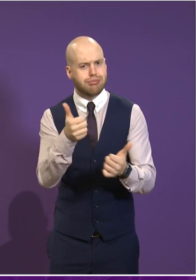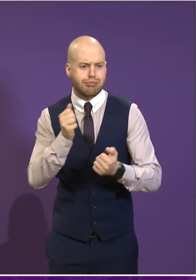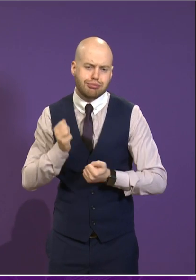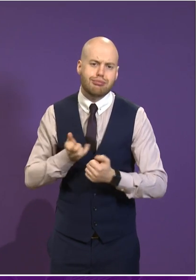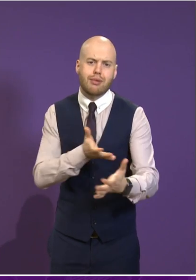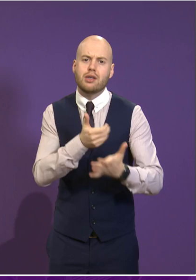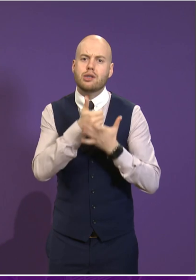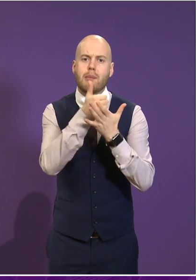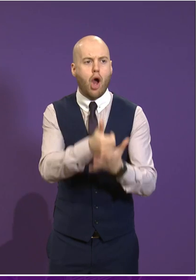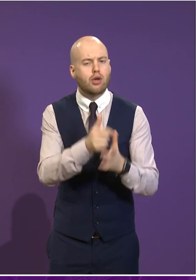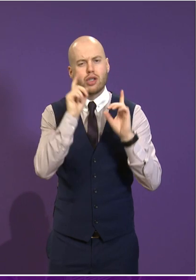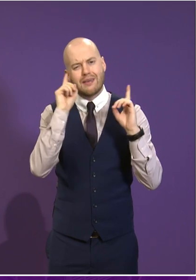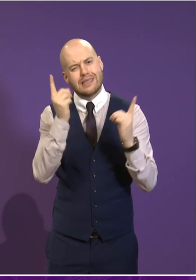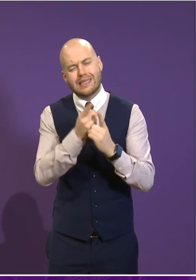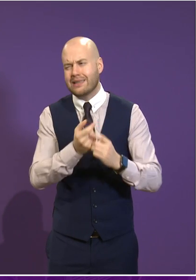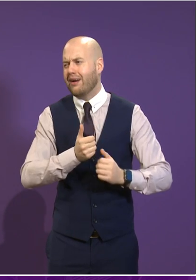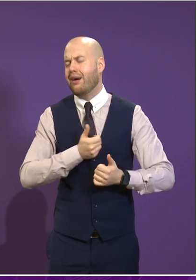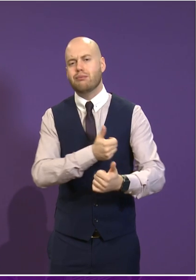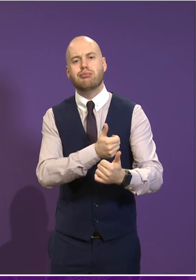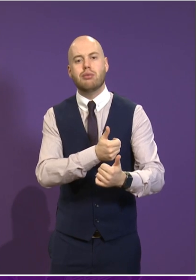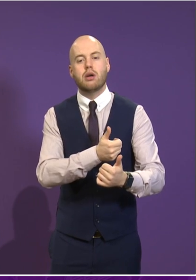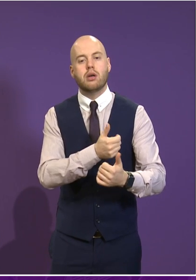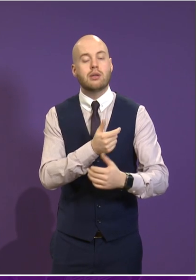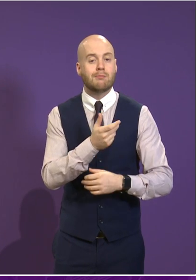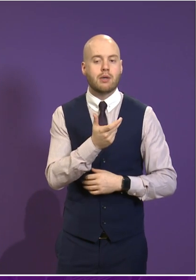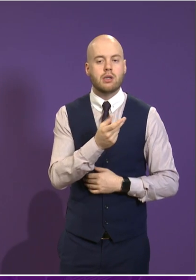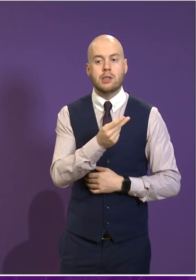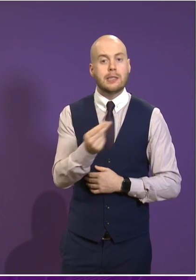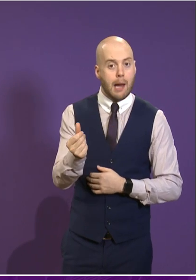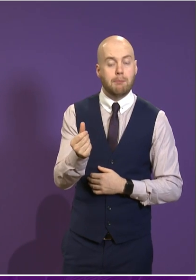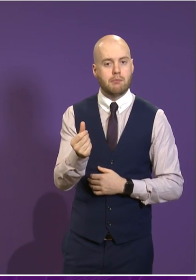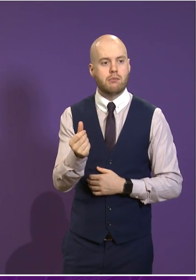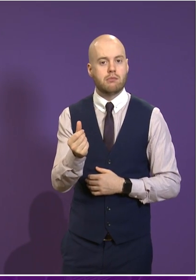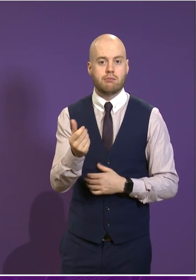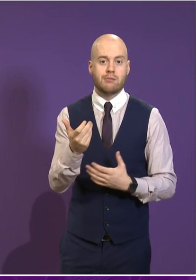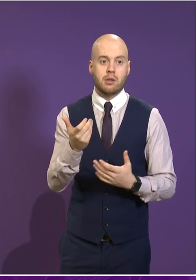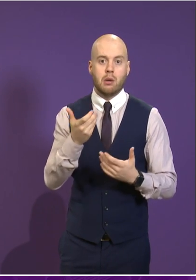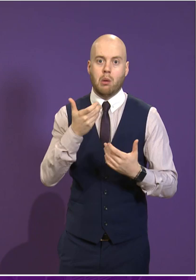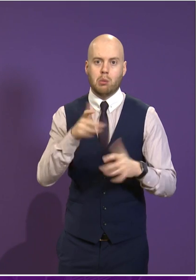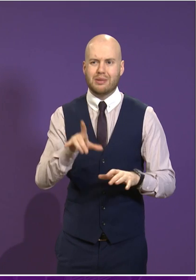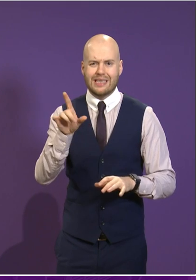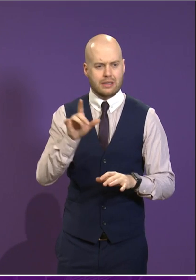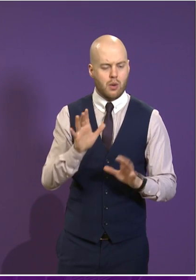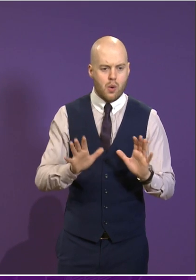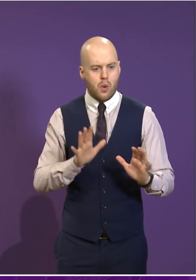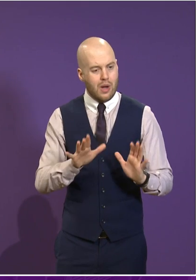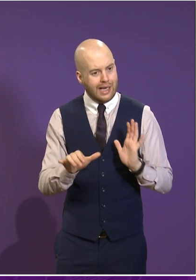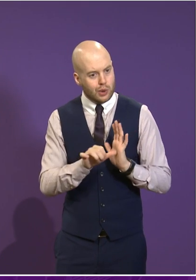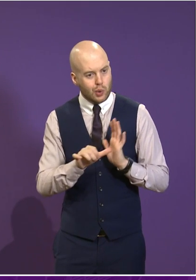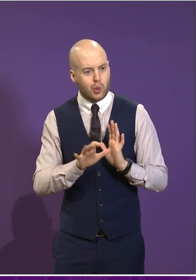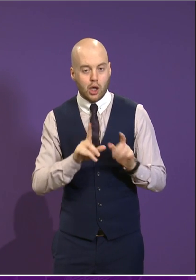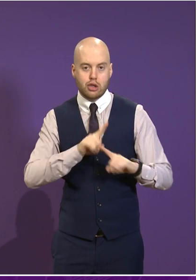the universities, and there are some cases where they have picked up the issue and are running